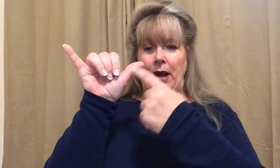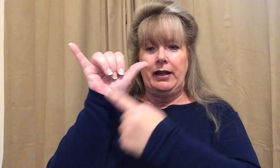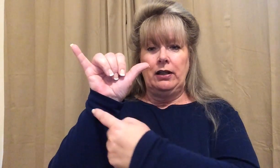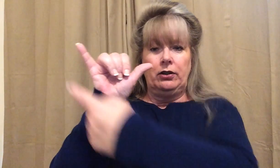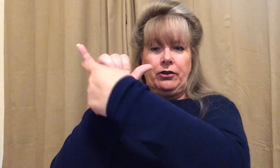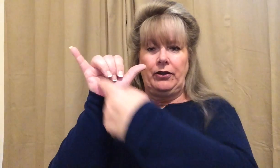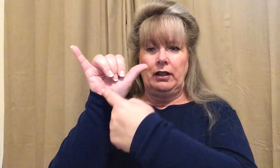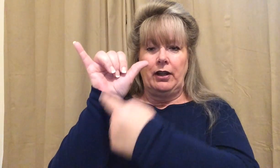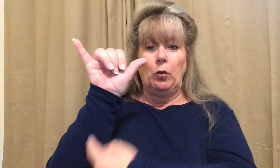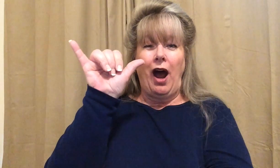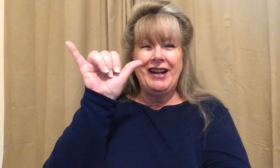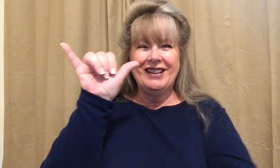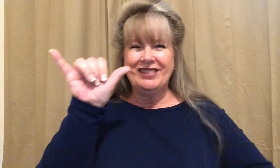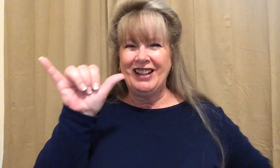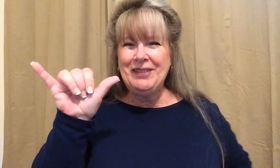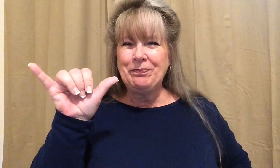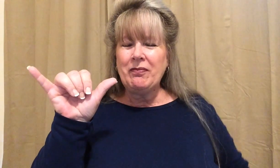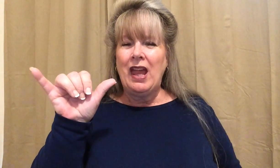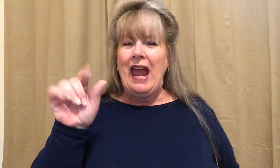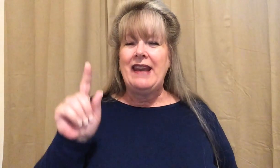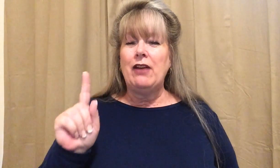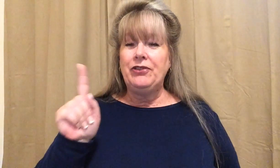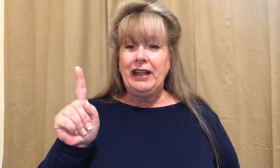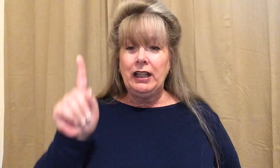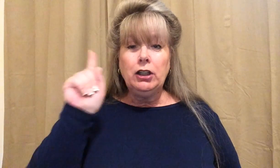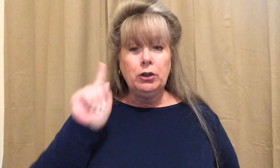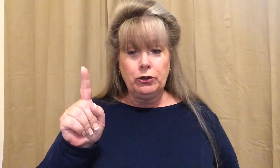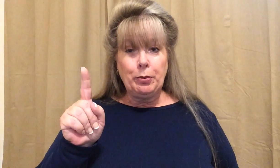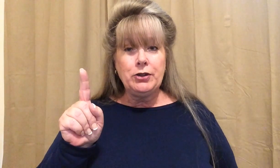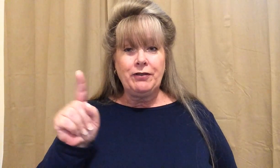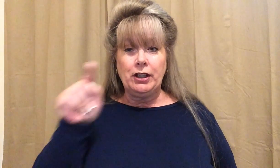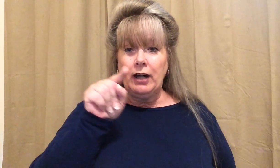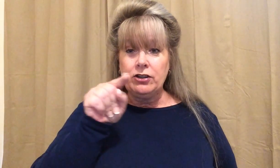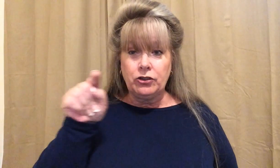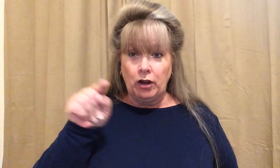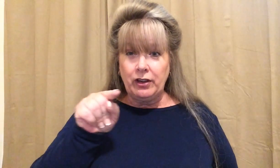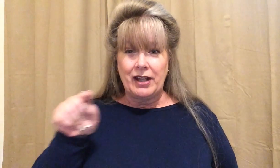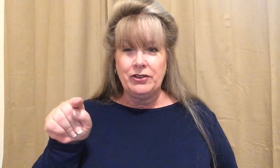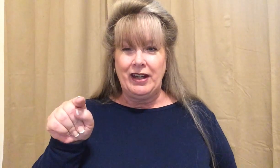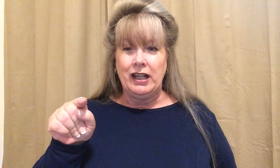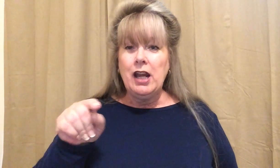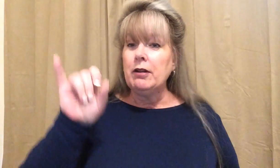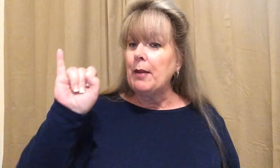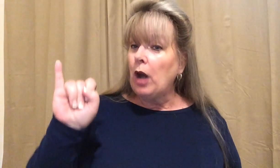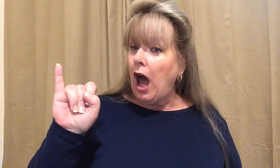it, it looks just like a letter Y, right? And now Z, you use your pointer finger and just draw the letter Z. Remember